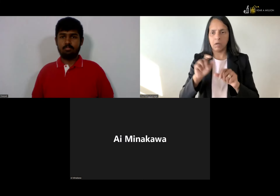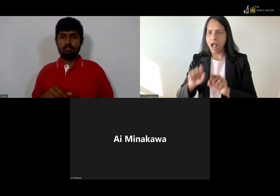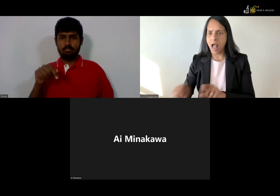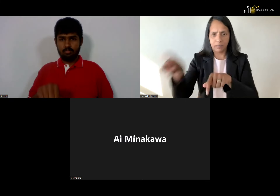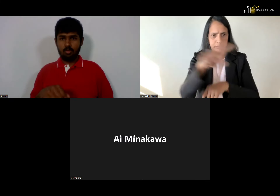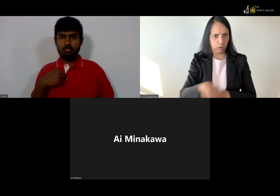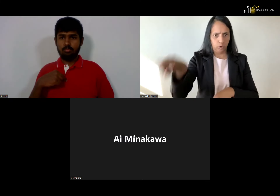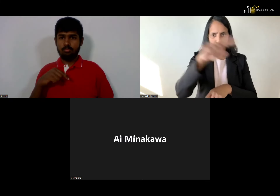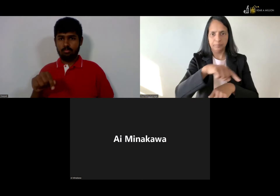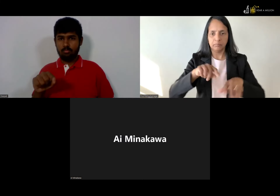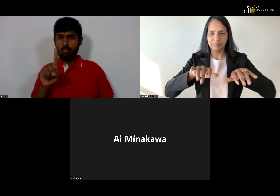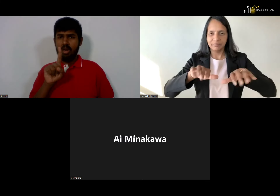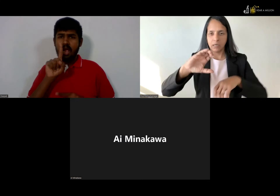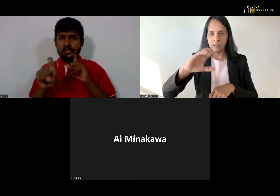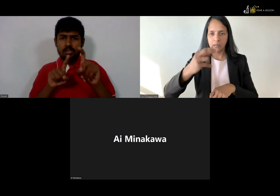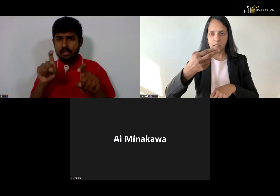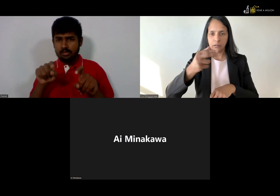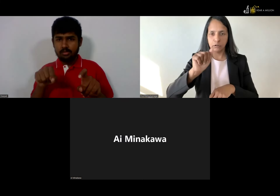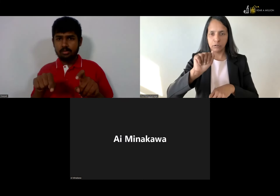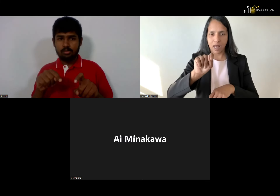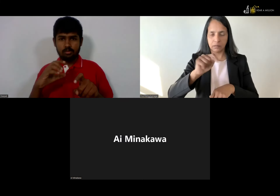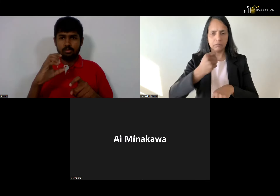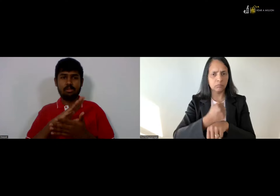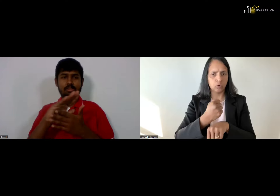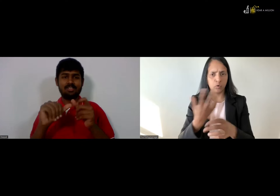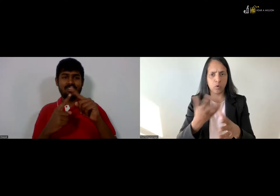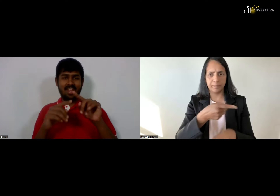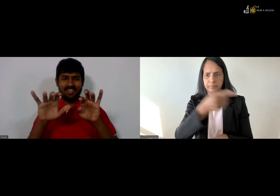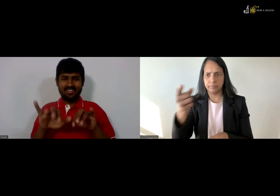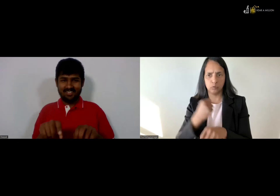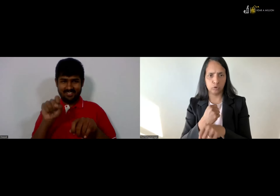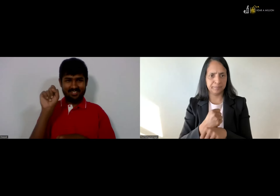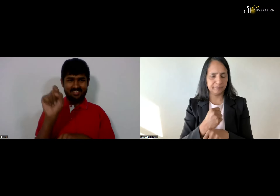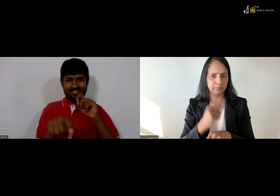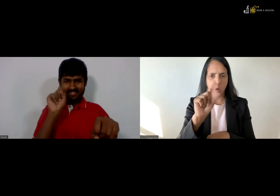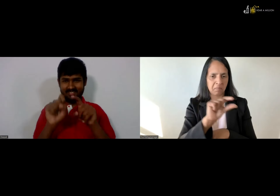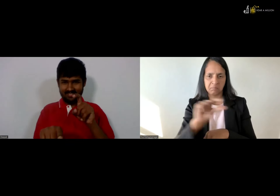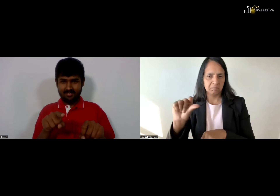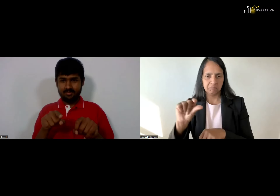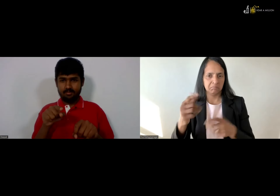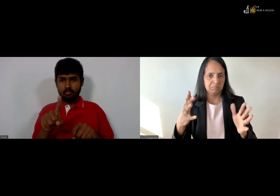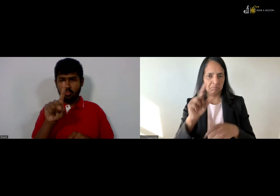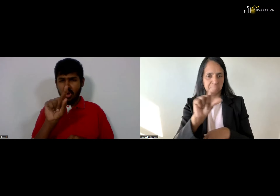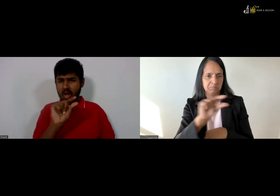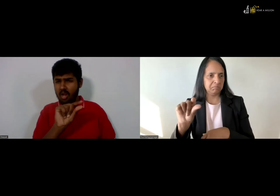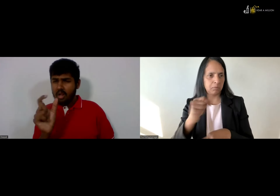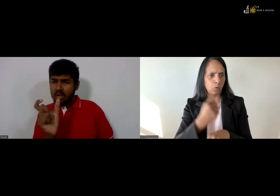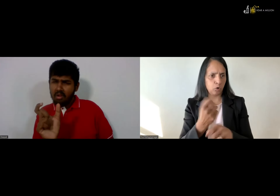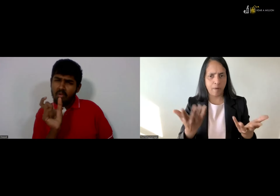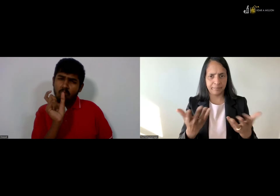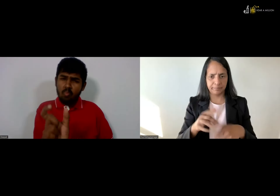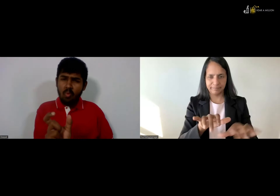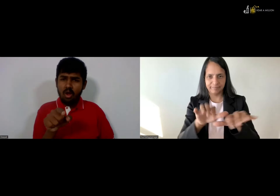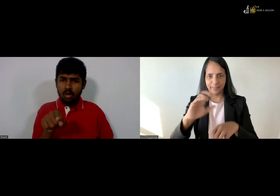So now we can remove AI from the spotlight. So in the chat box, you can ask